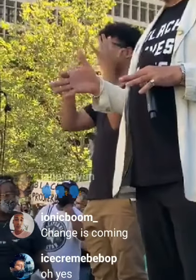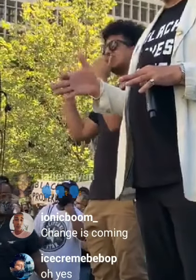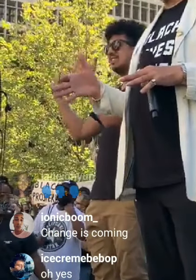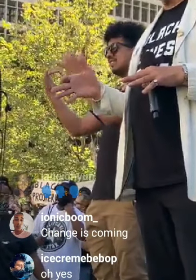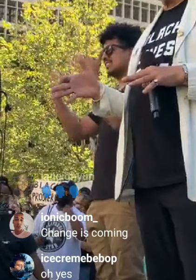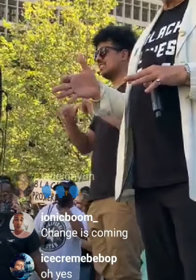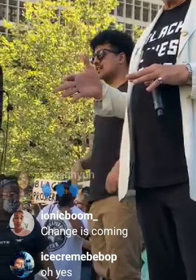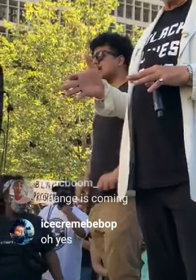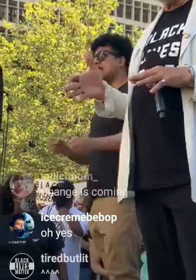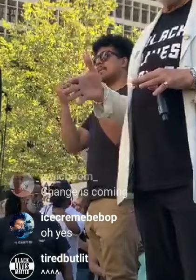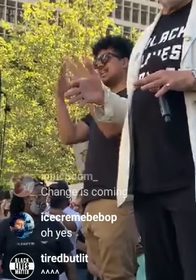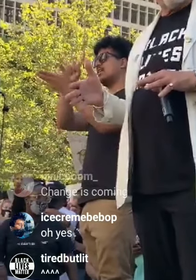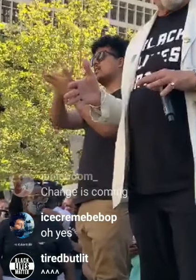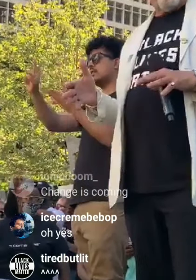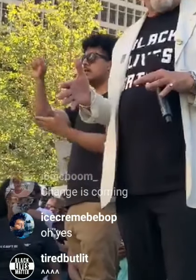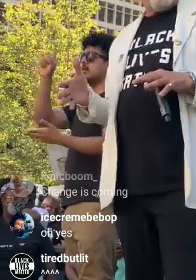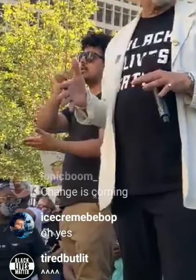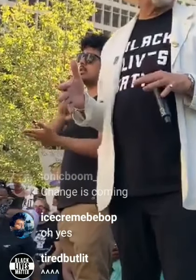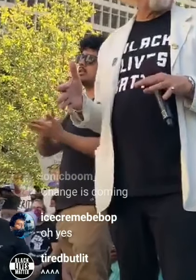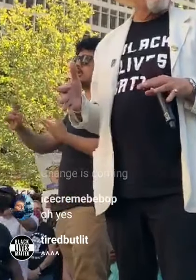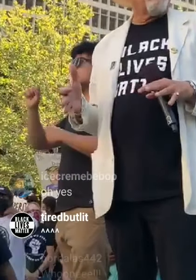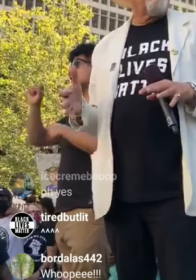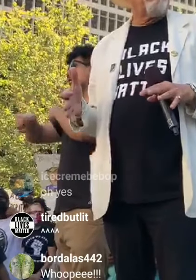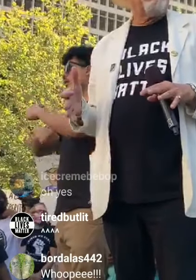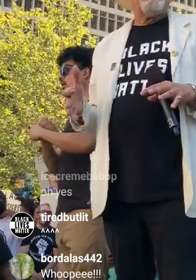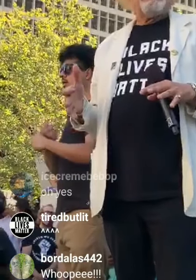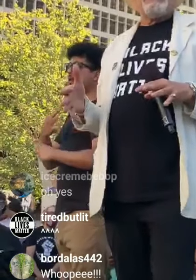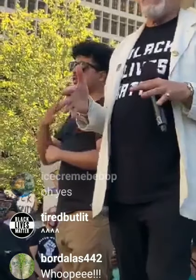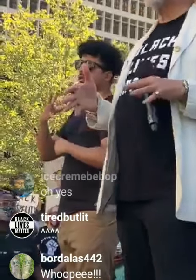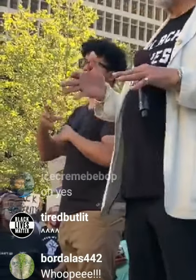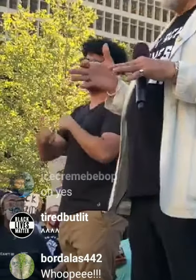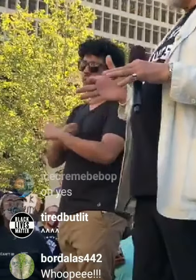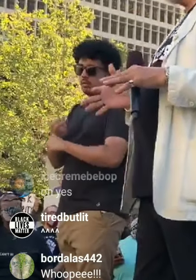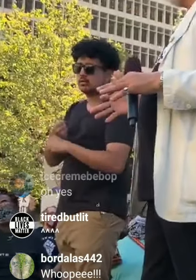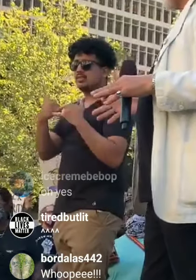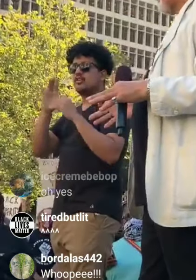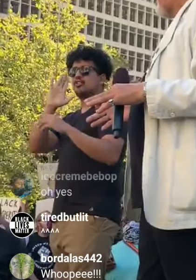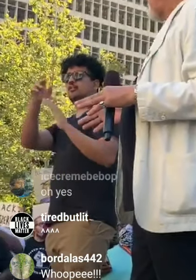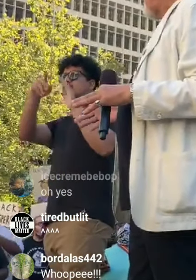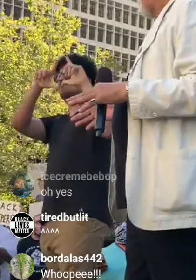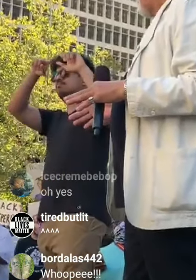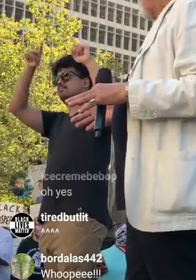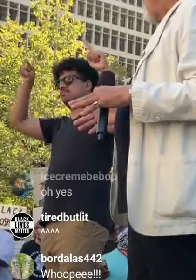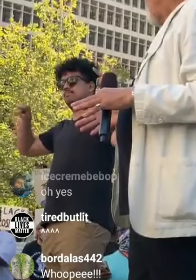But for many weeks, for many years, we have this banner, and it has the